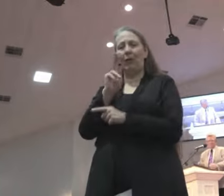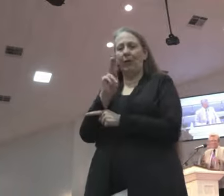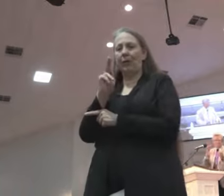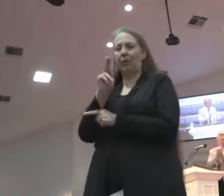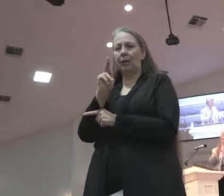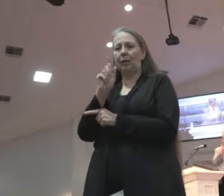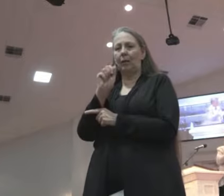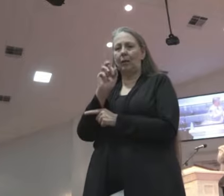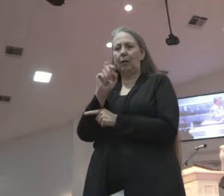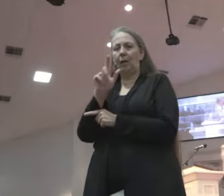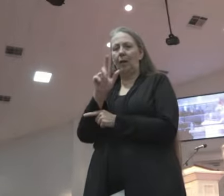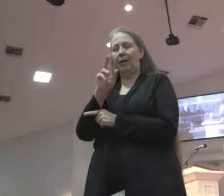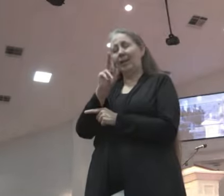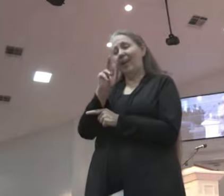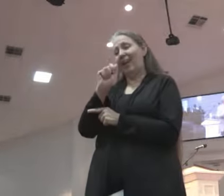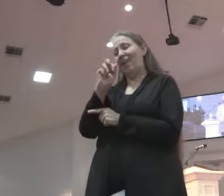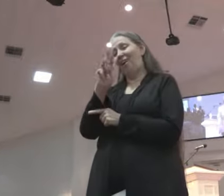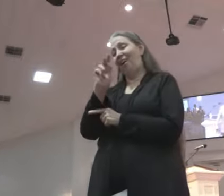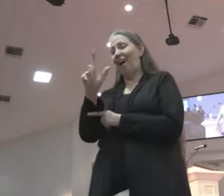center?